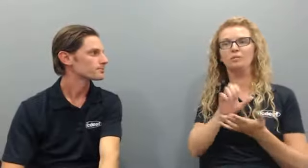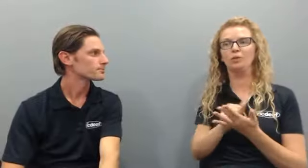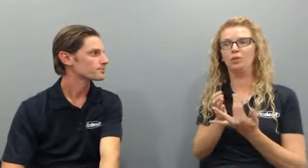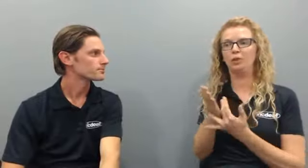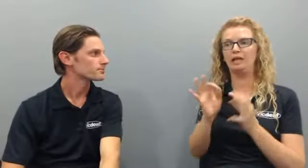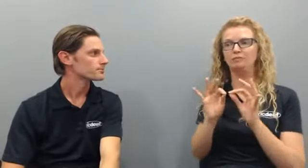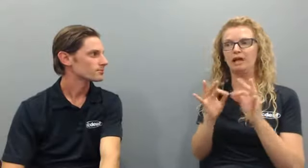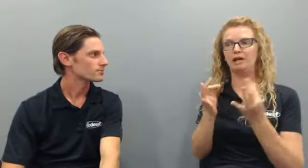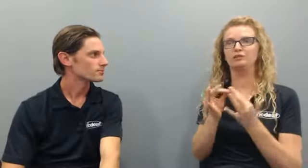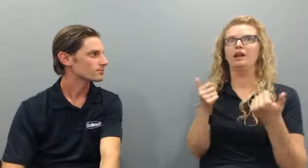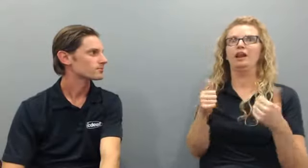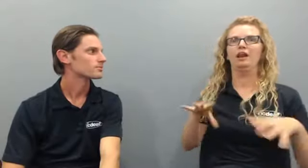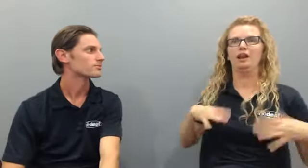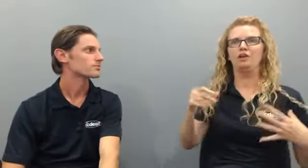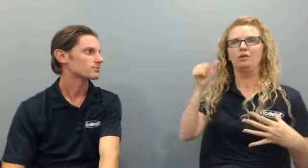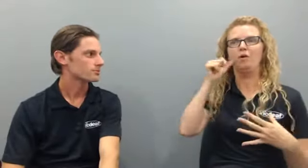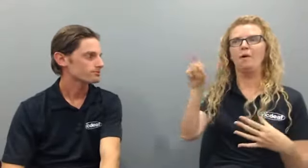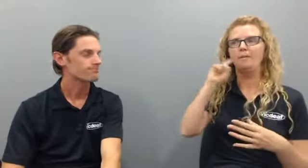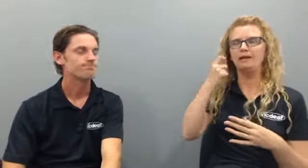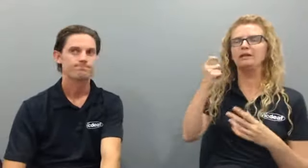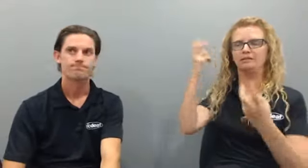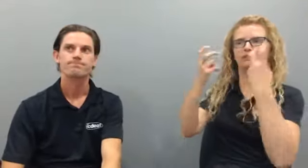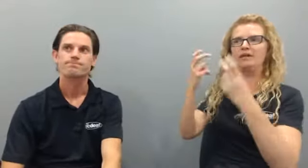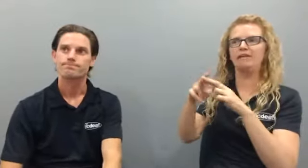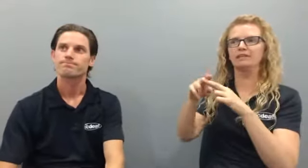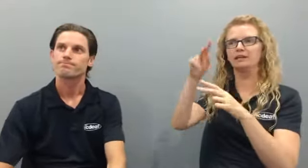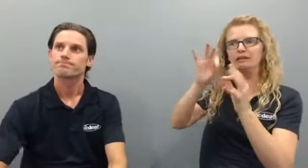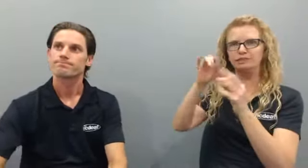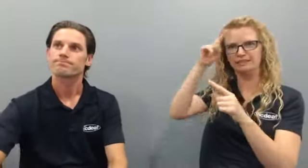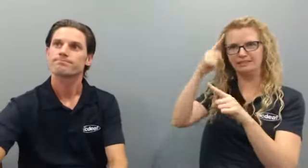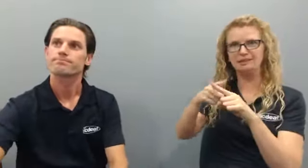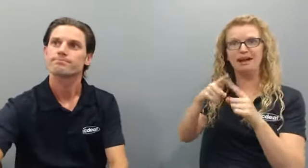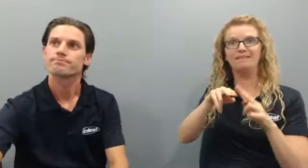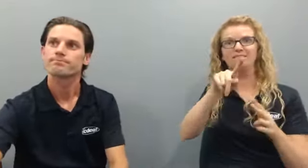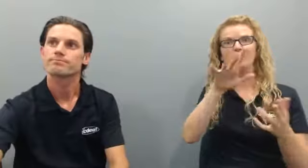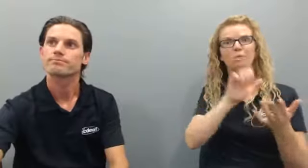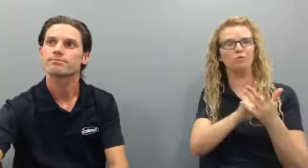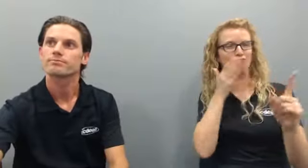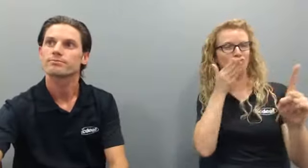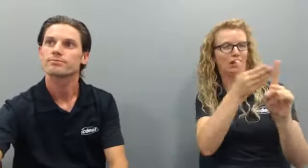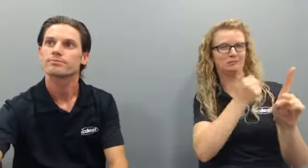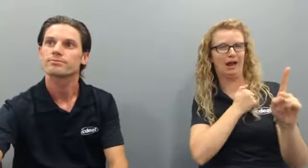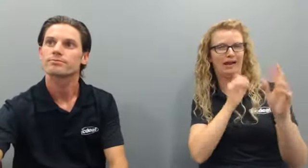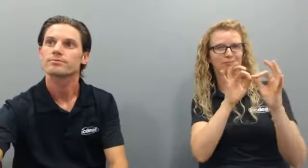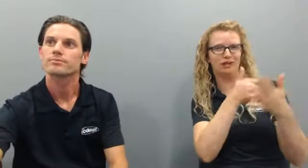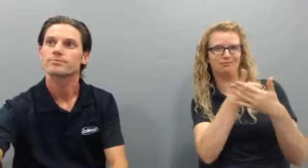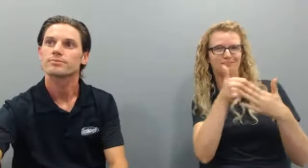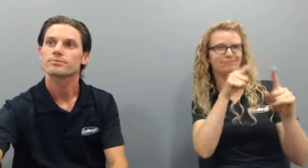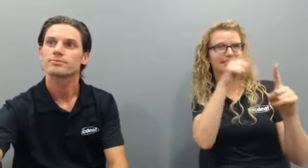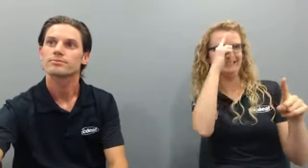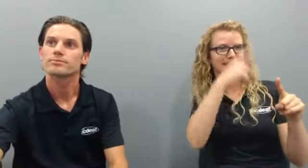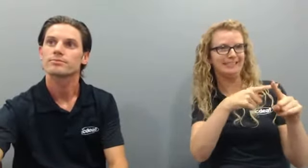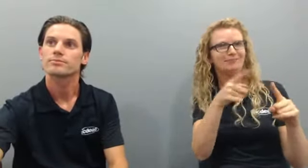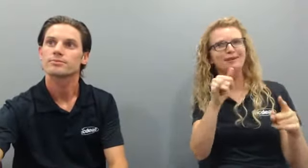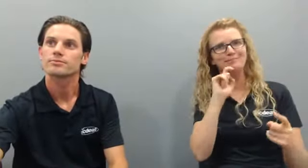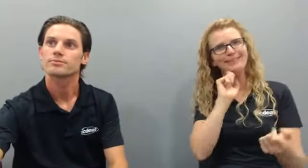you. If you've booked through an interpreter agency, you have that backup. But if you do book directly with your interpreter and that